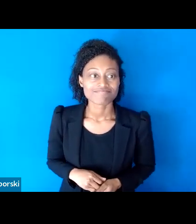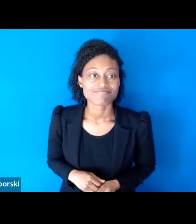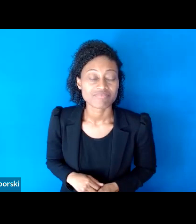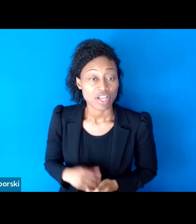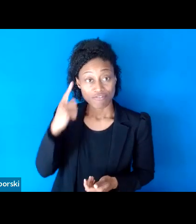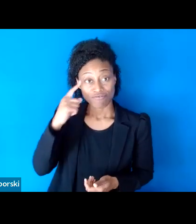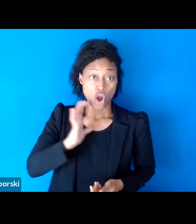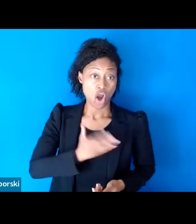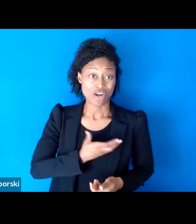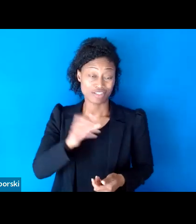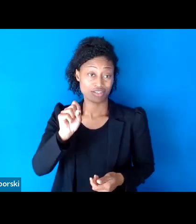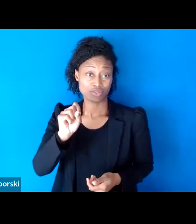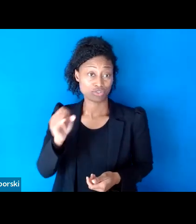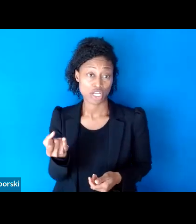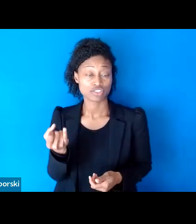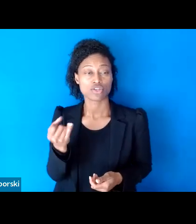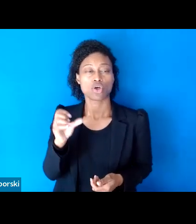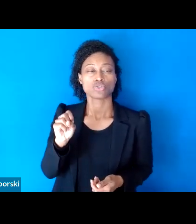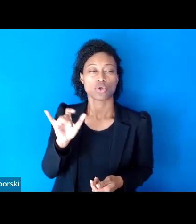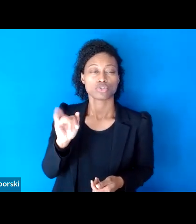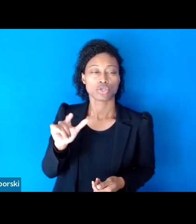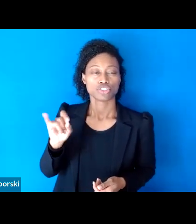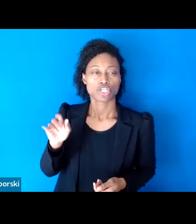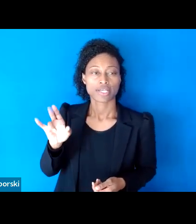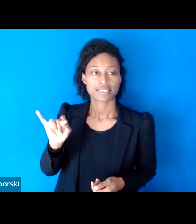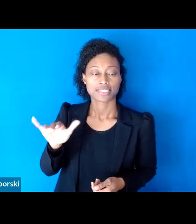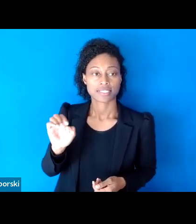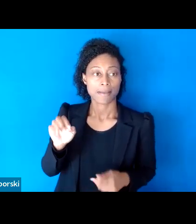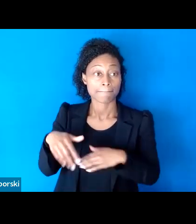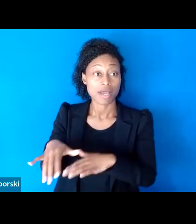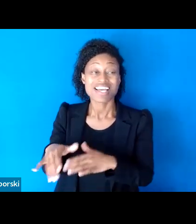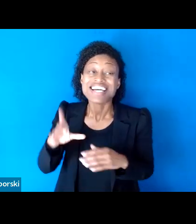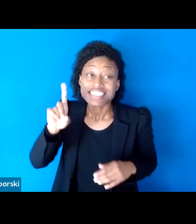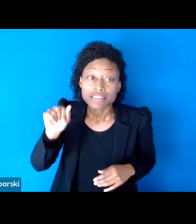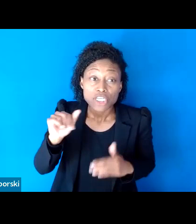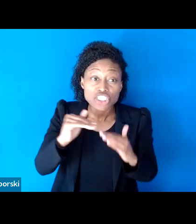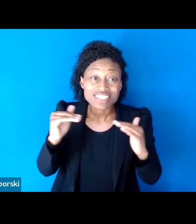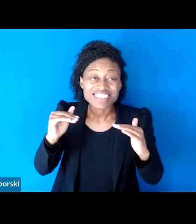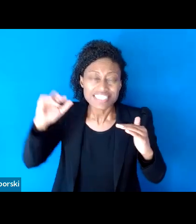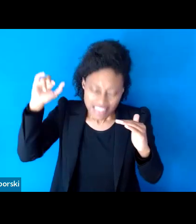social justice movement. At least in my opinion, disability justice is our future.